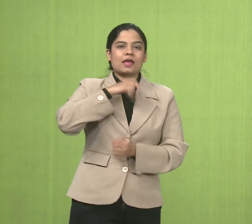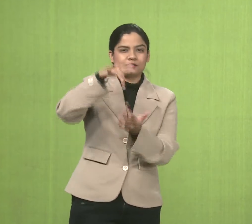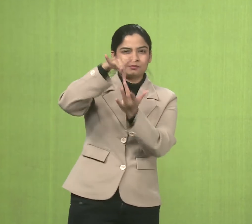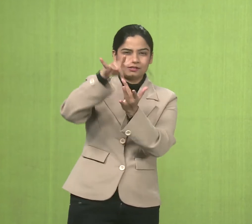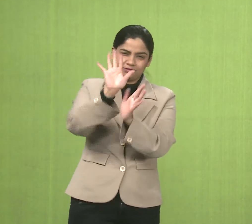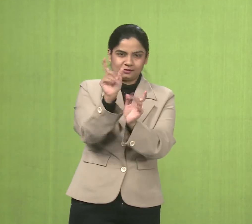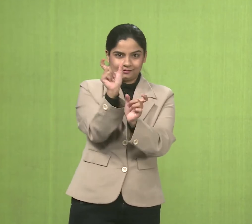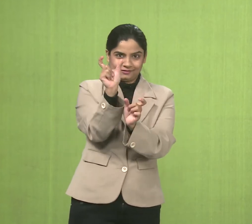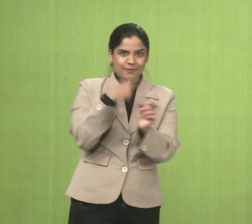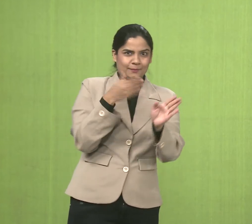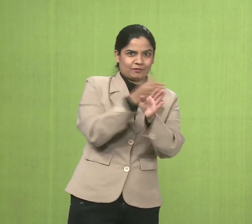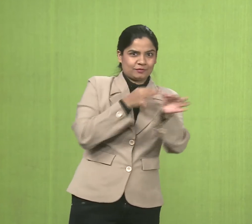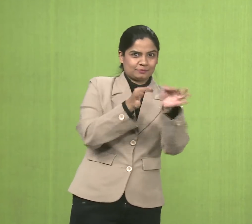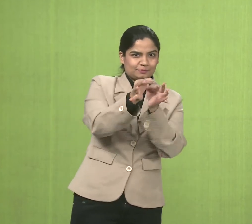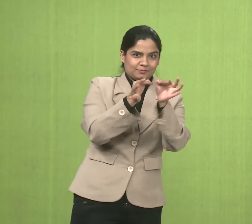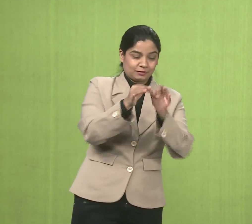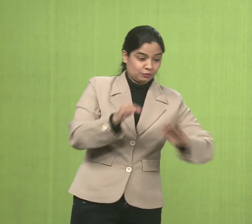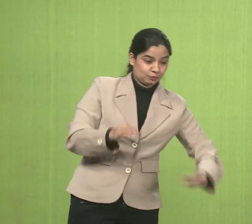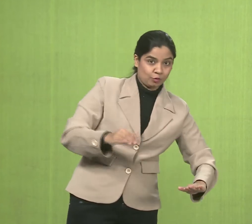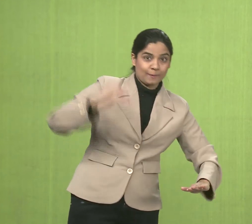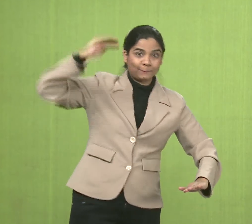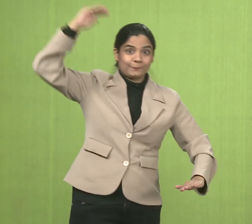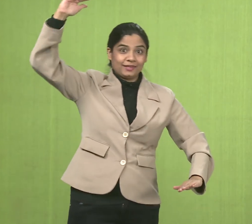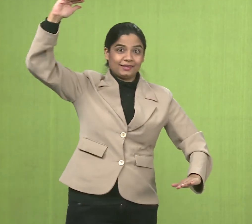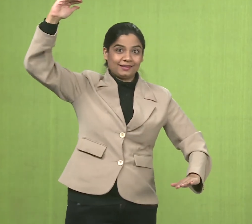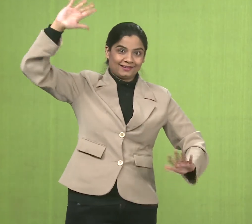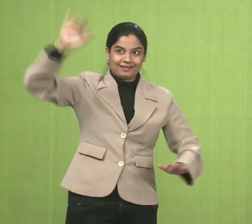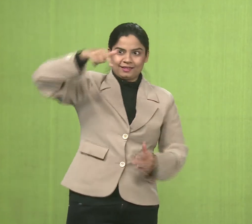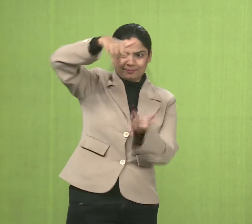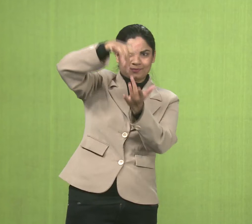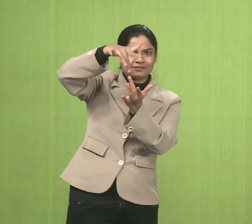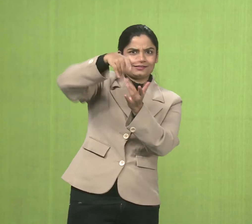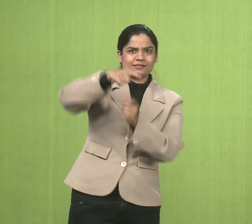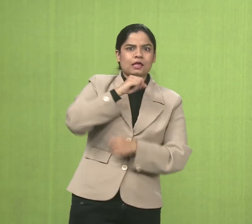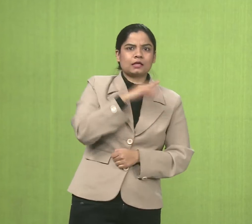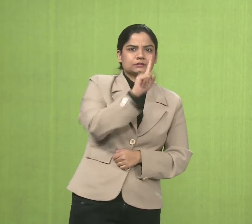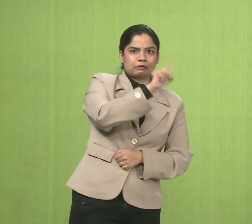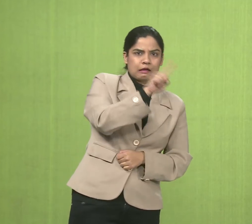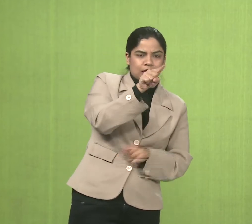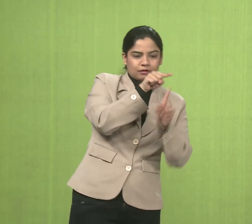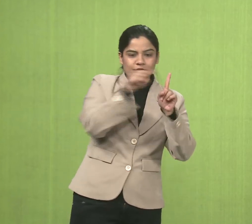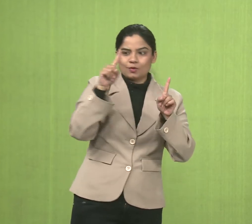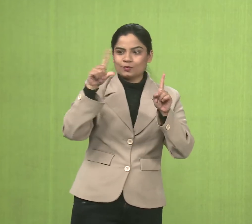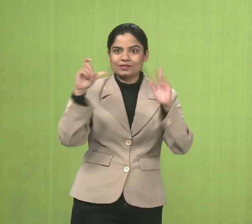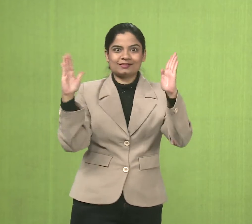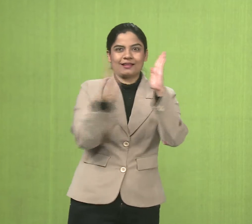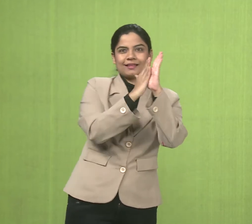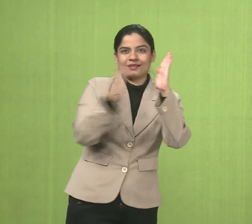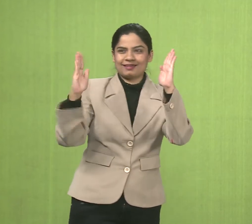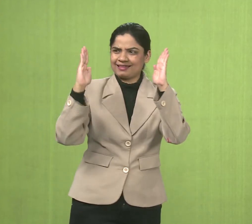Adolescence. So, that is how I am going to sign it. I have explained to you that it is the time when you are neither considered as a child, neither